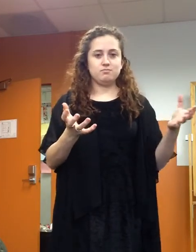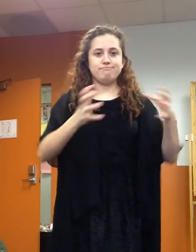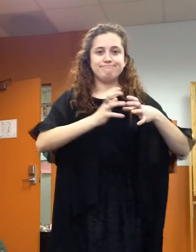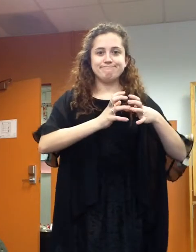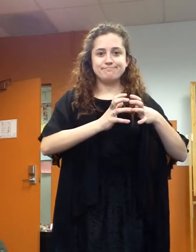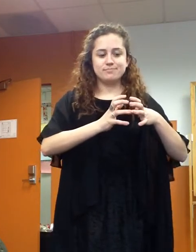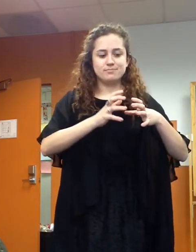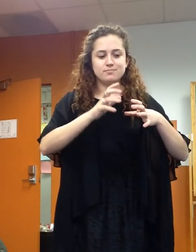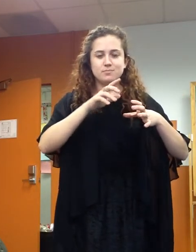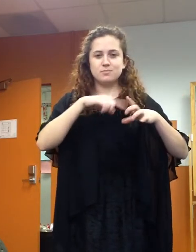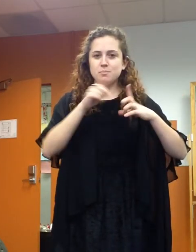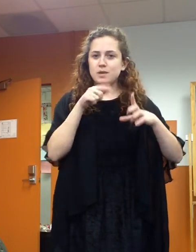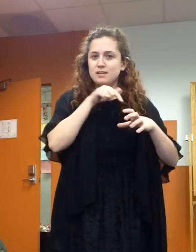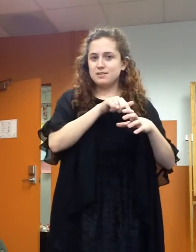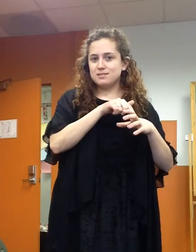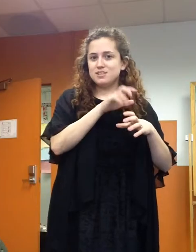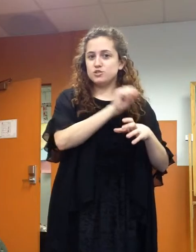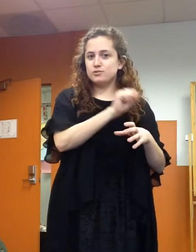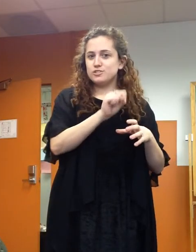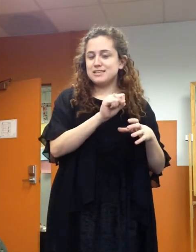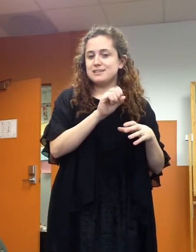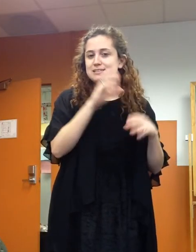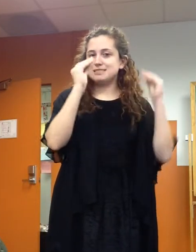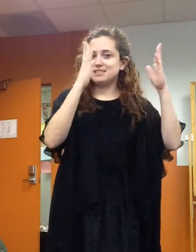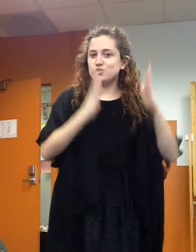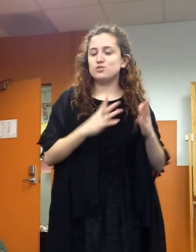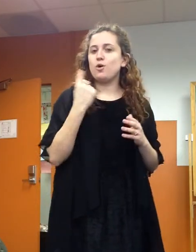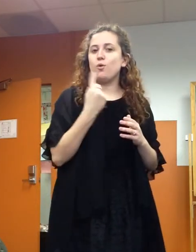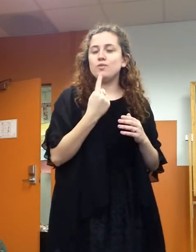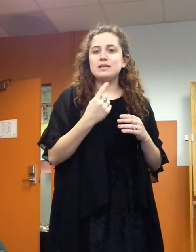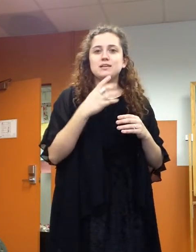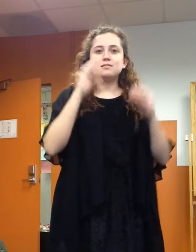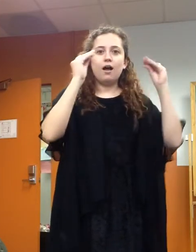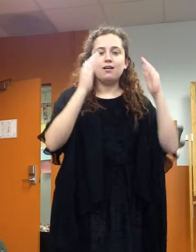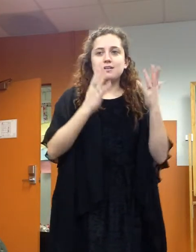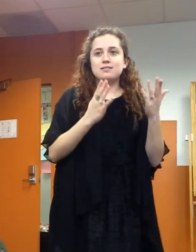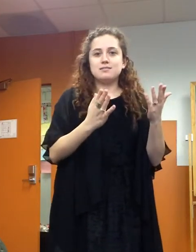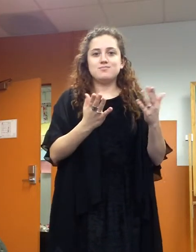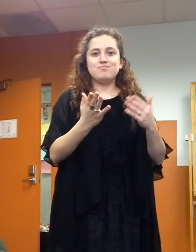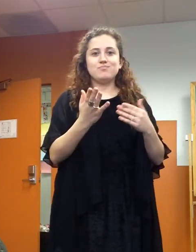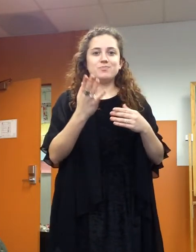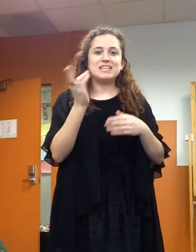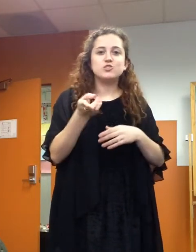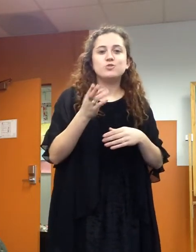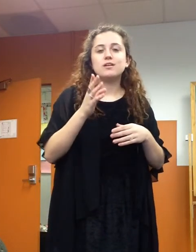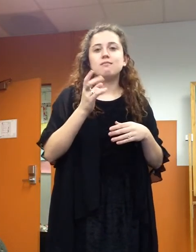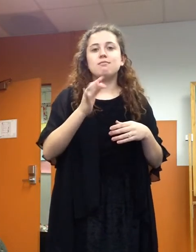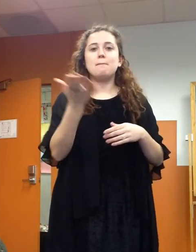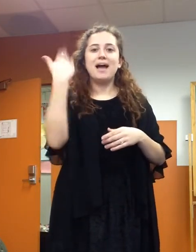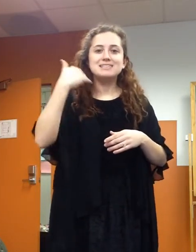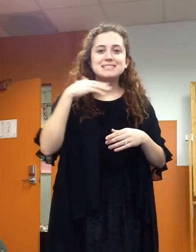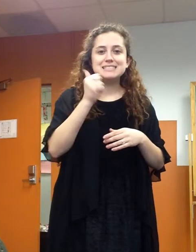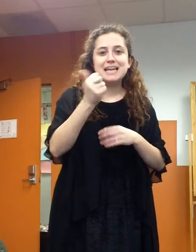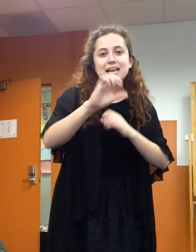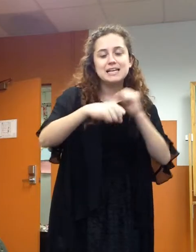years. And so they couldn't do that part of history that